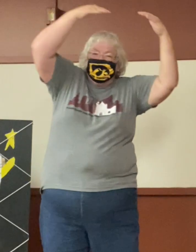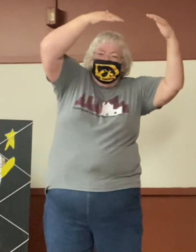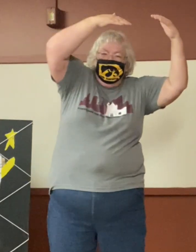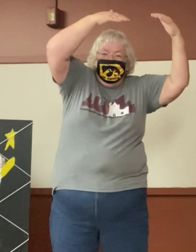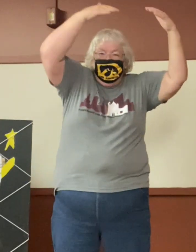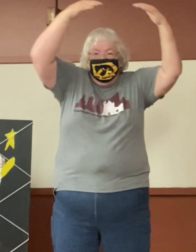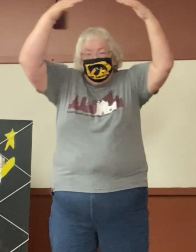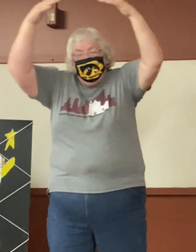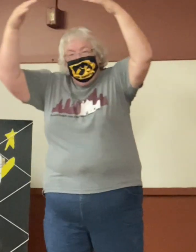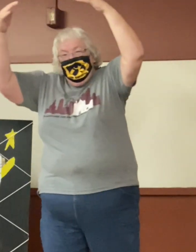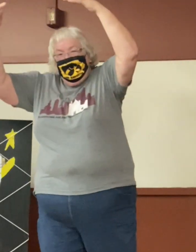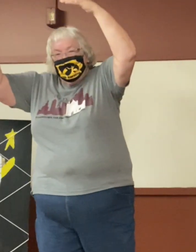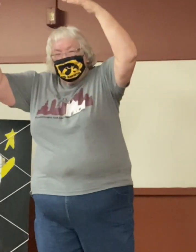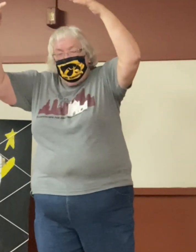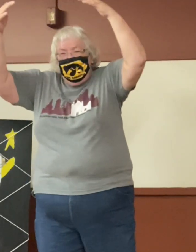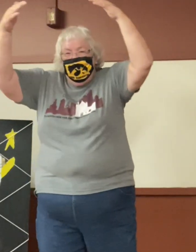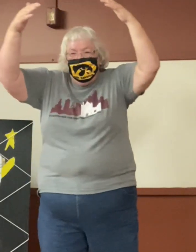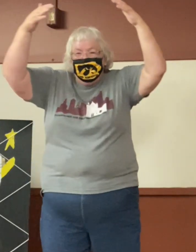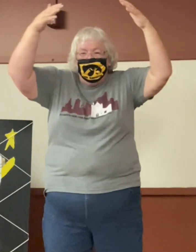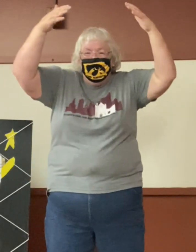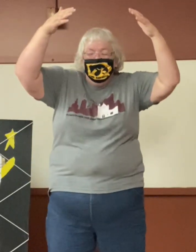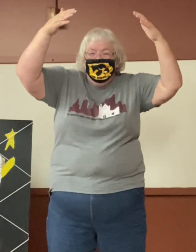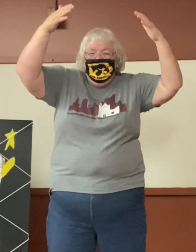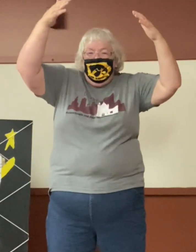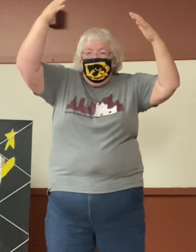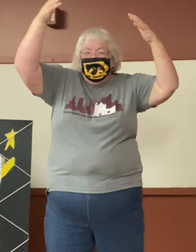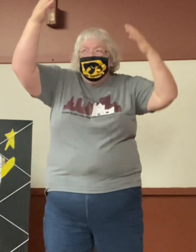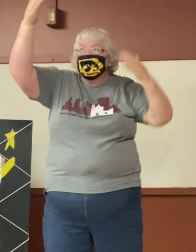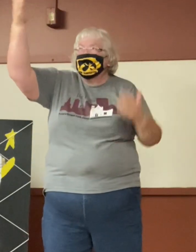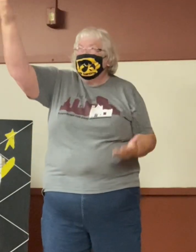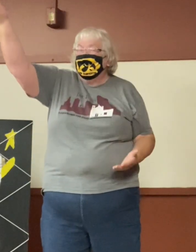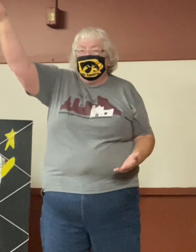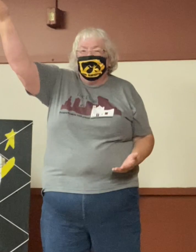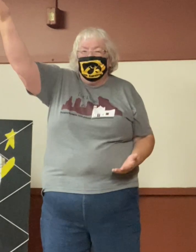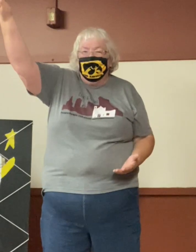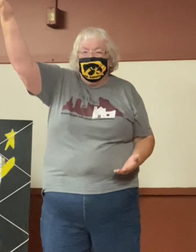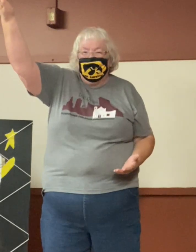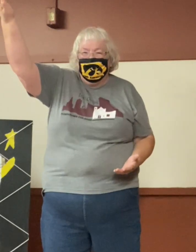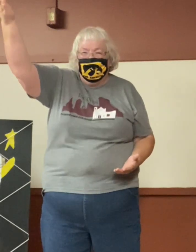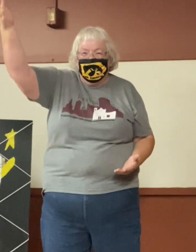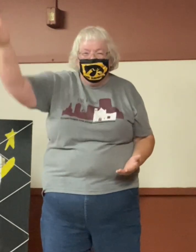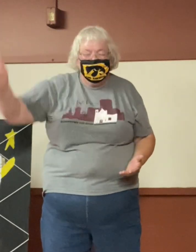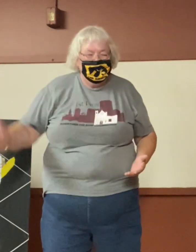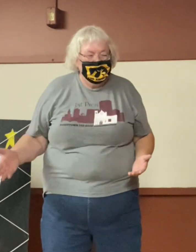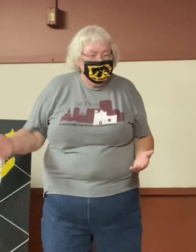a sunbeam, a sunbeam. I'll be a sunbeam.